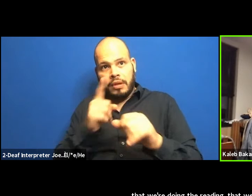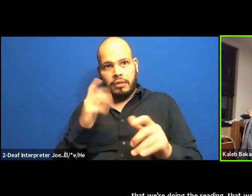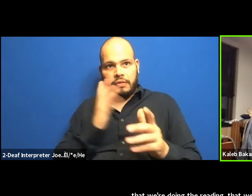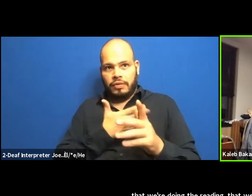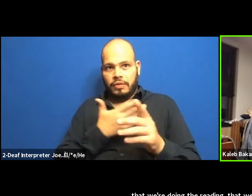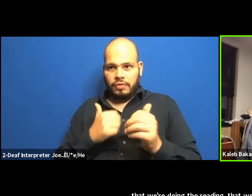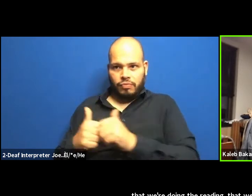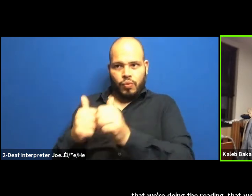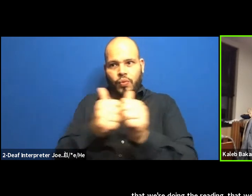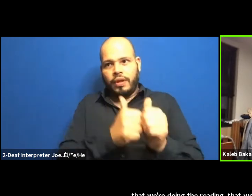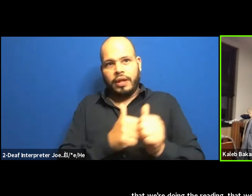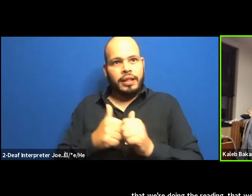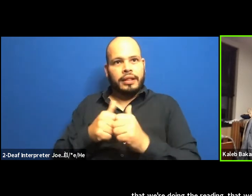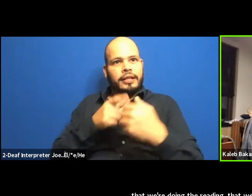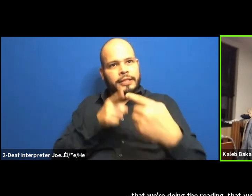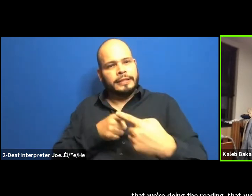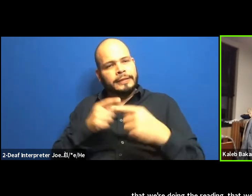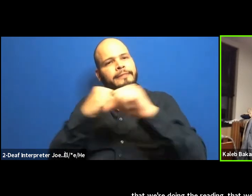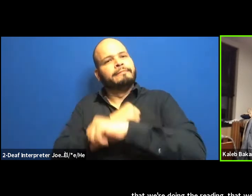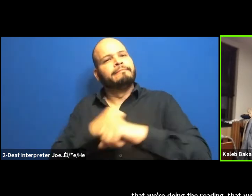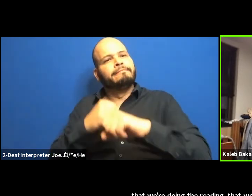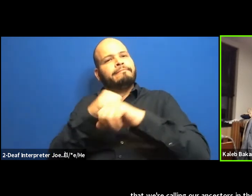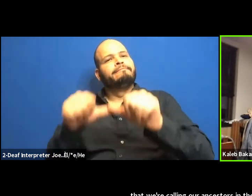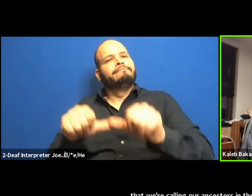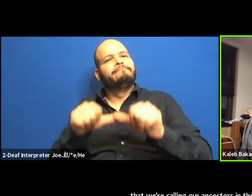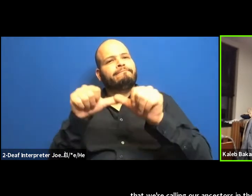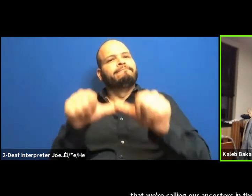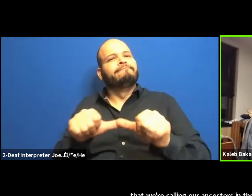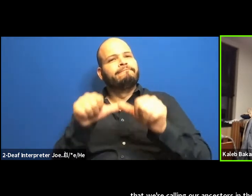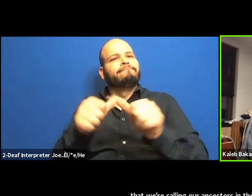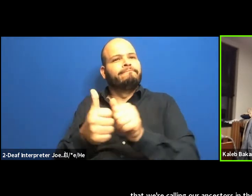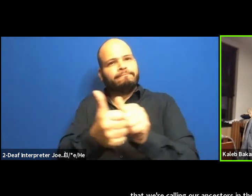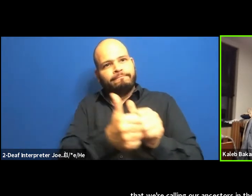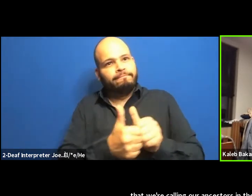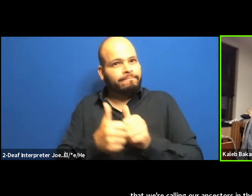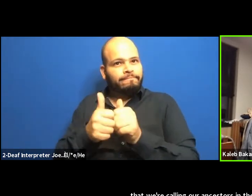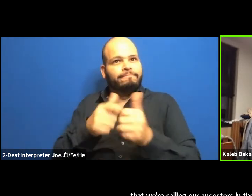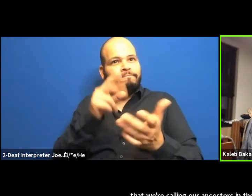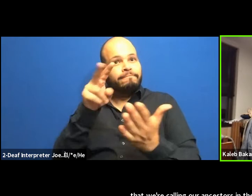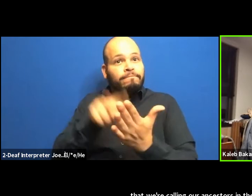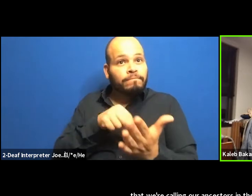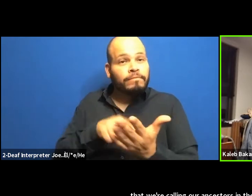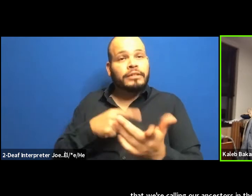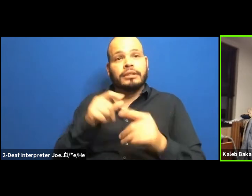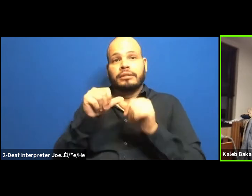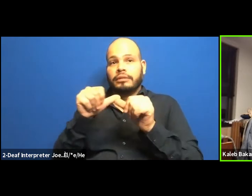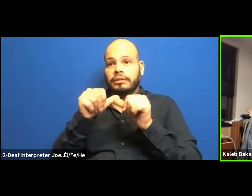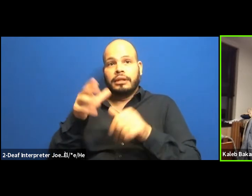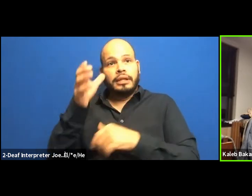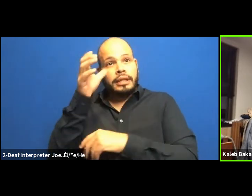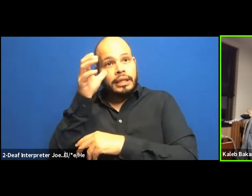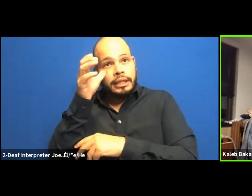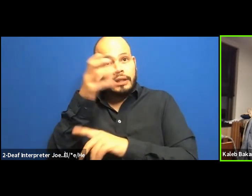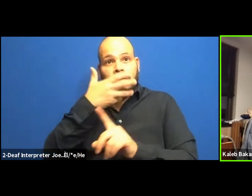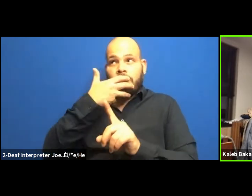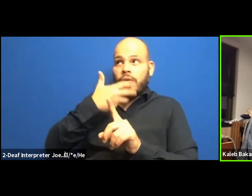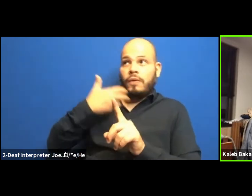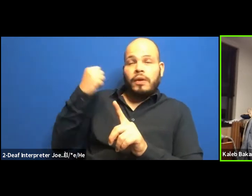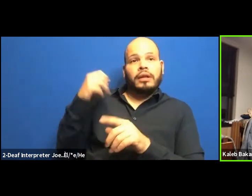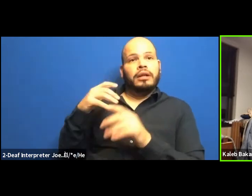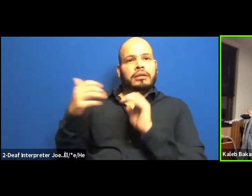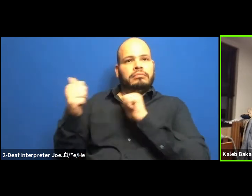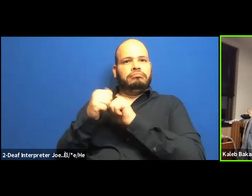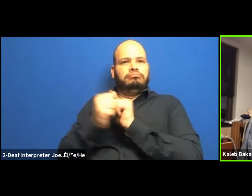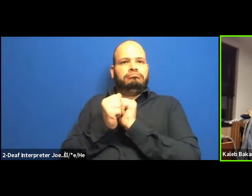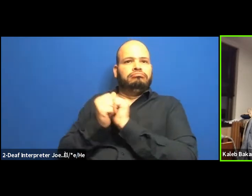room, that we're making sure that we listen to the folks who are at the margins of our society and our own communities, and